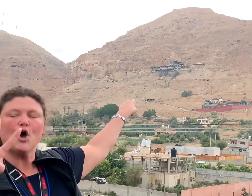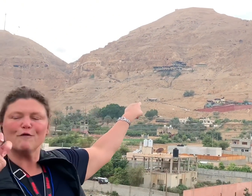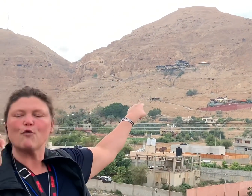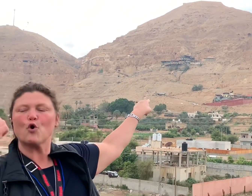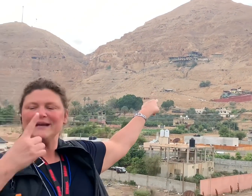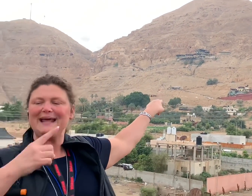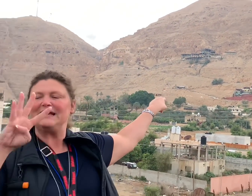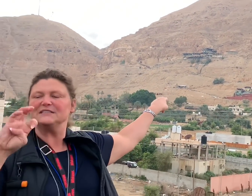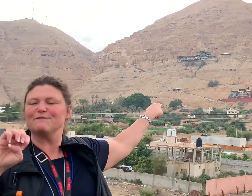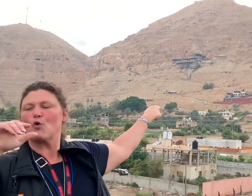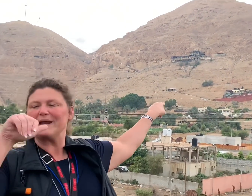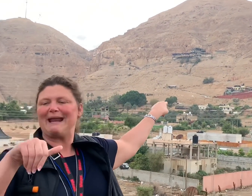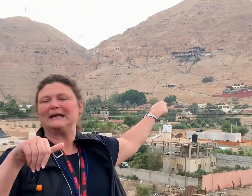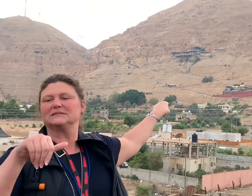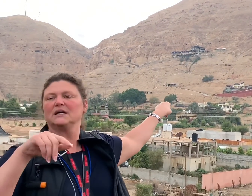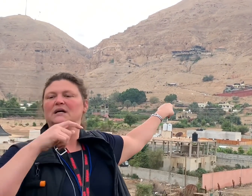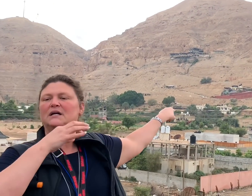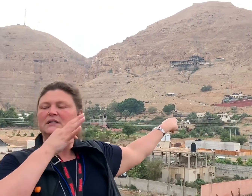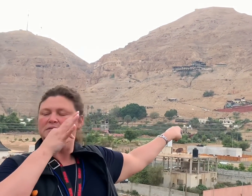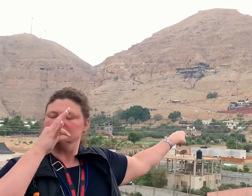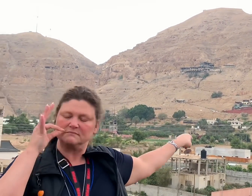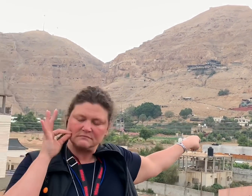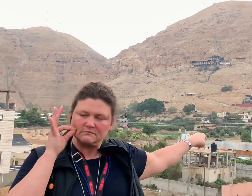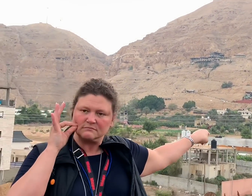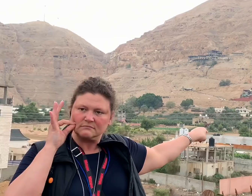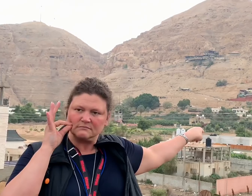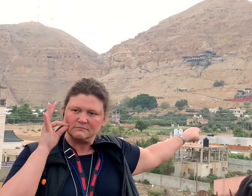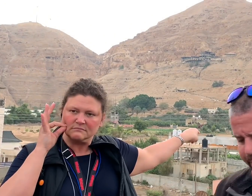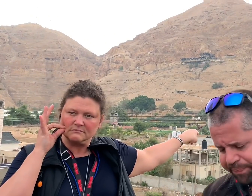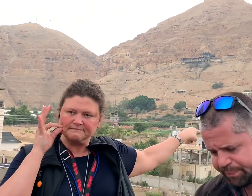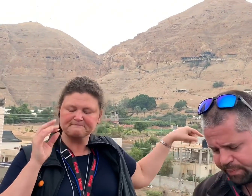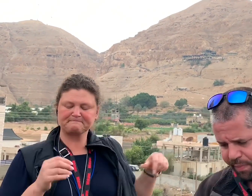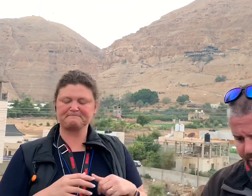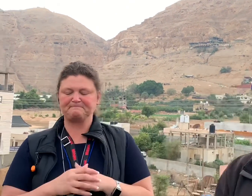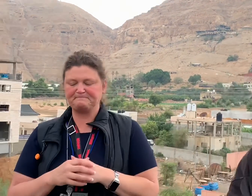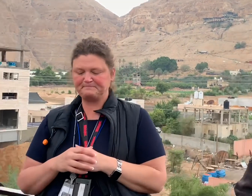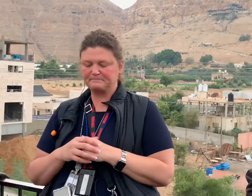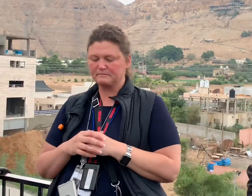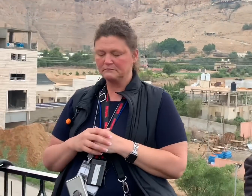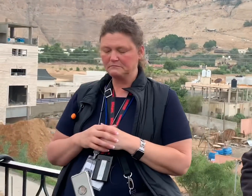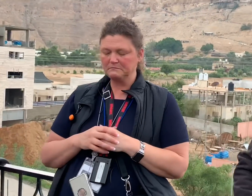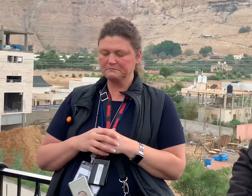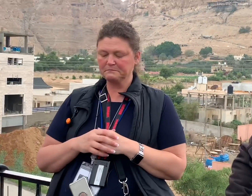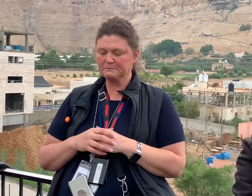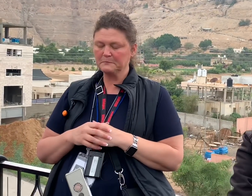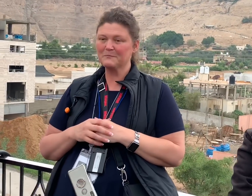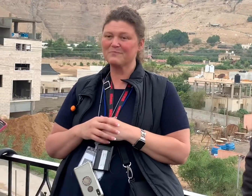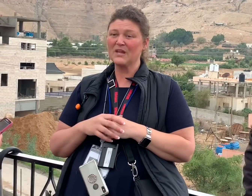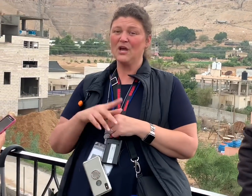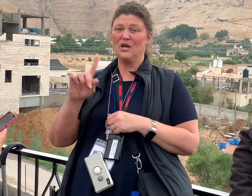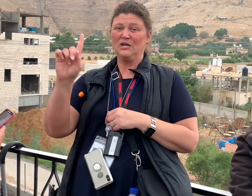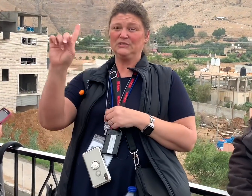days and 40 nights, and was tempted by the devil. So this is